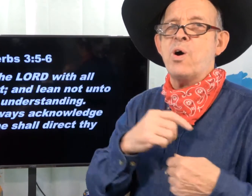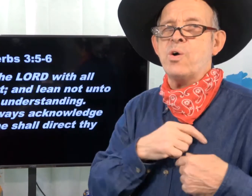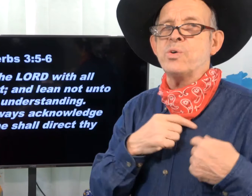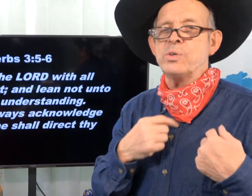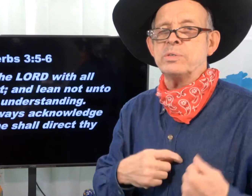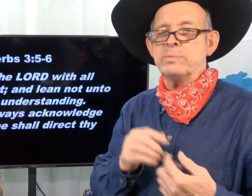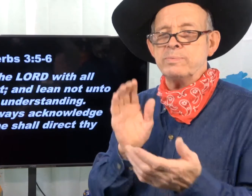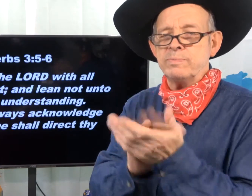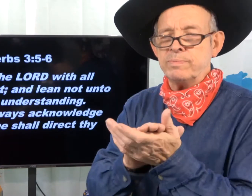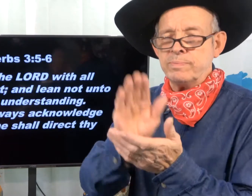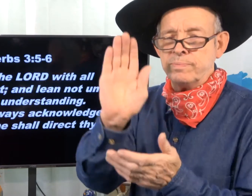heart.